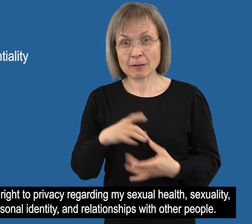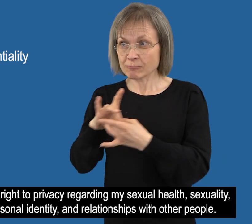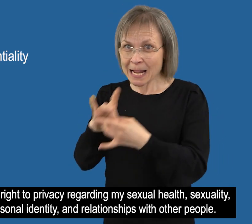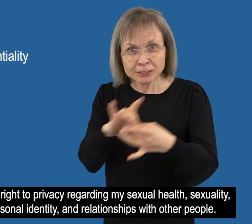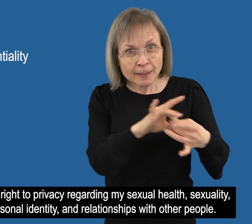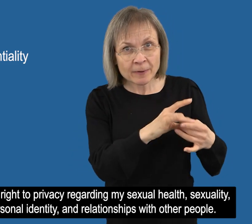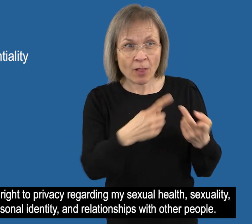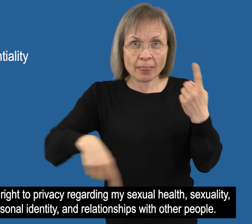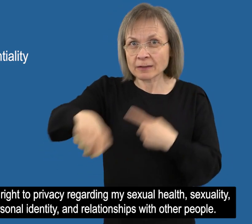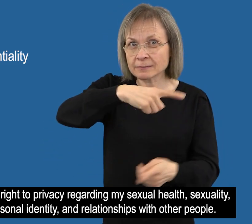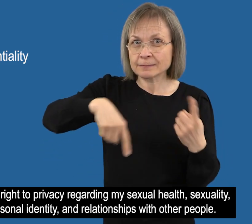other people.